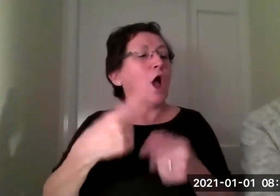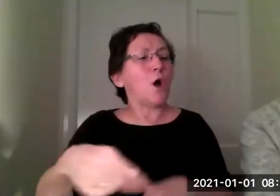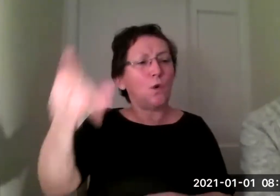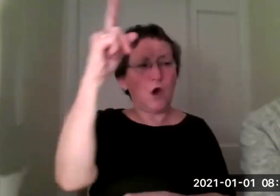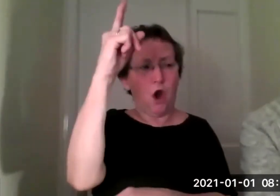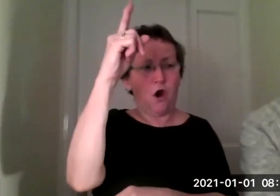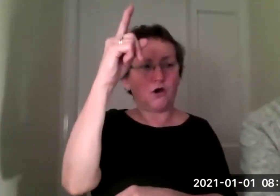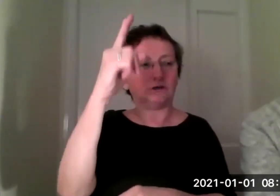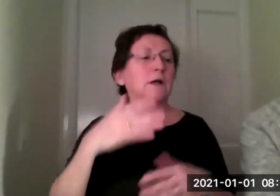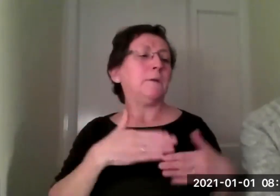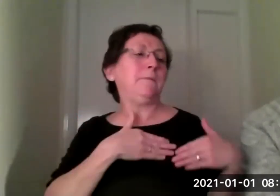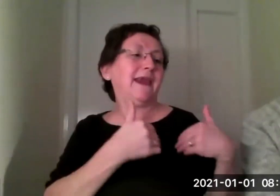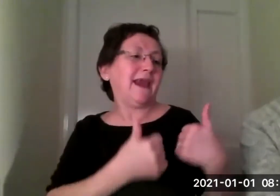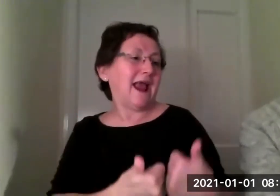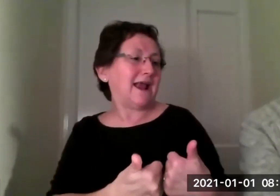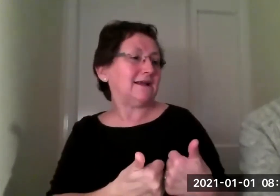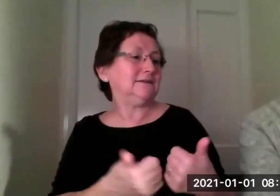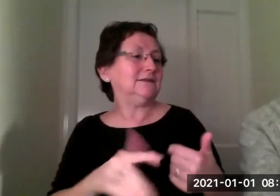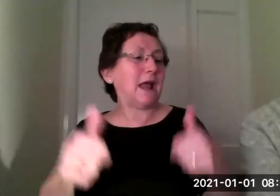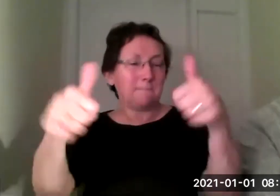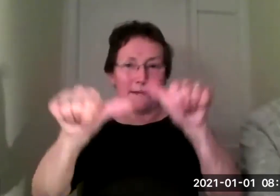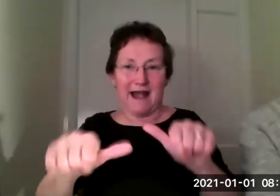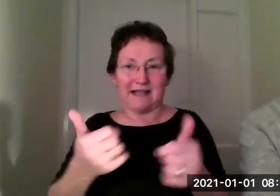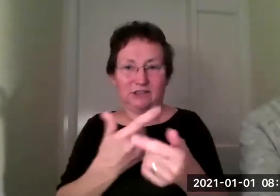O God, be kind and bless us.